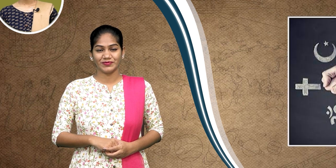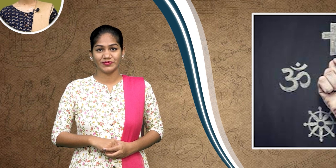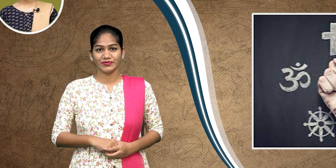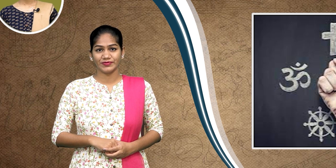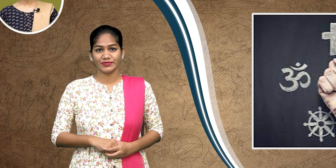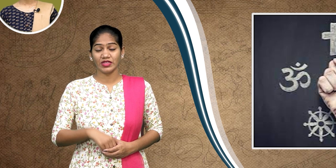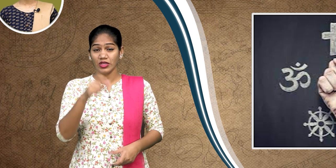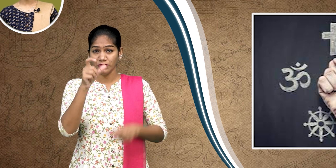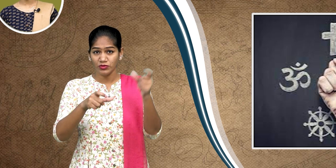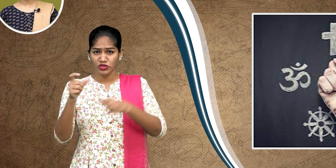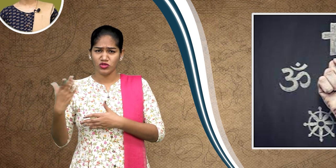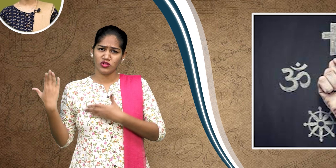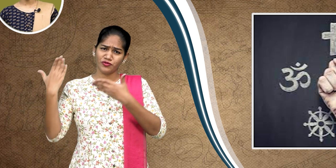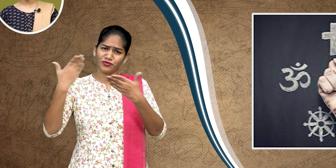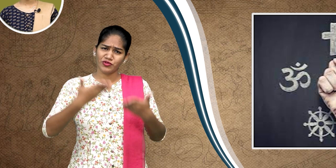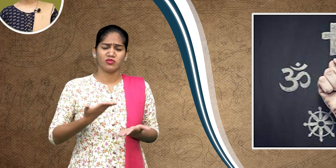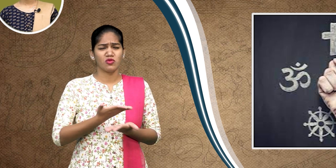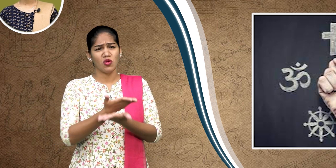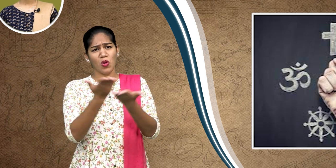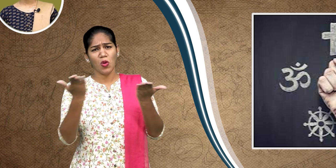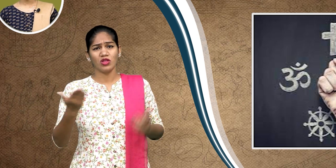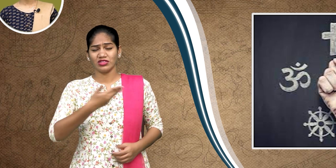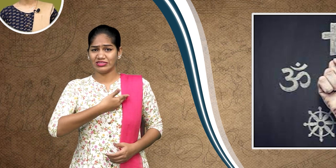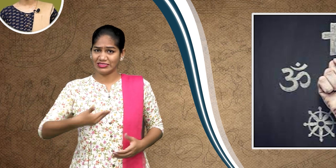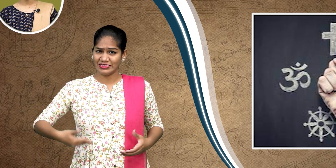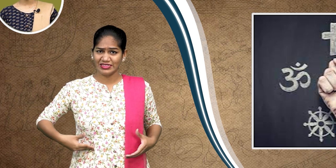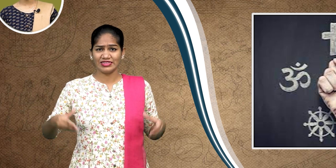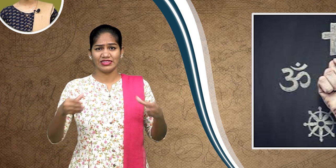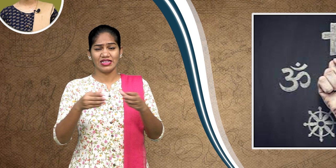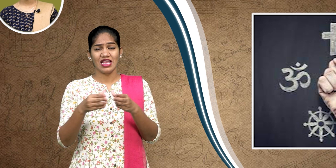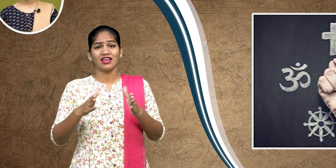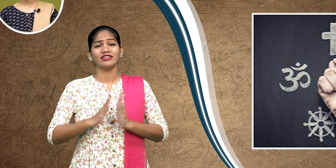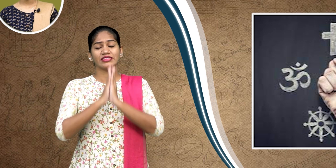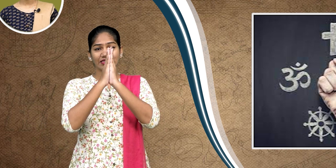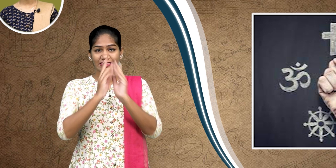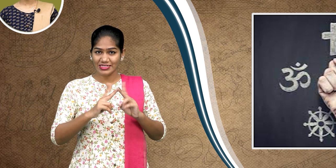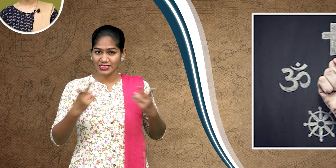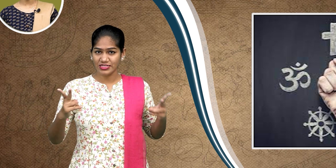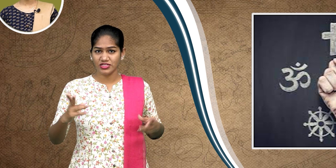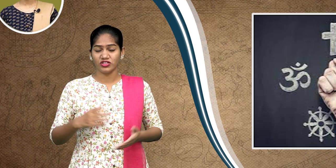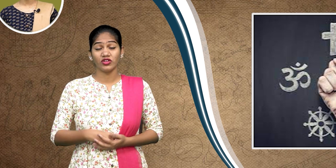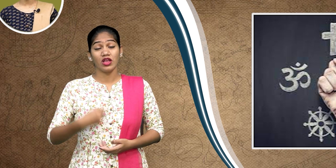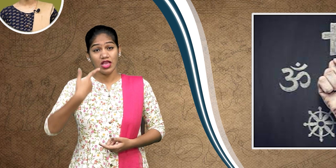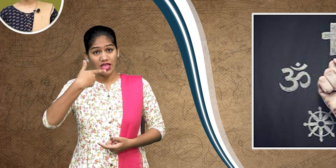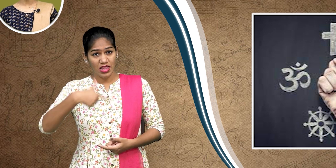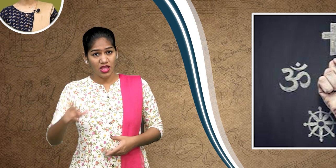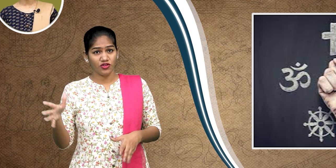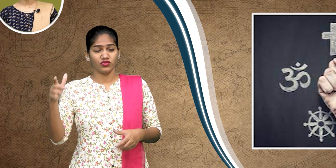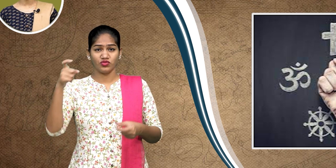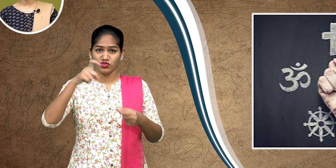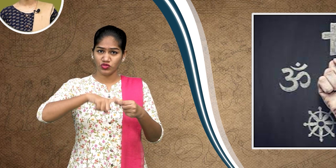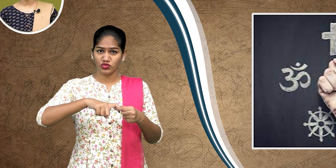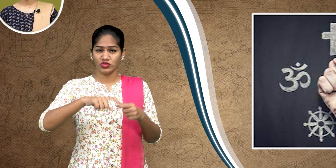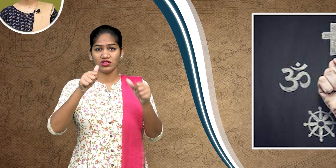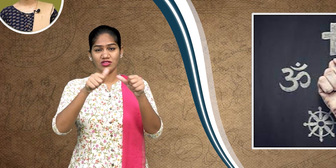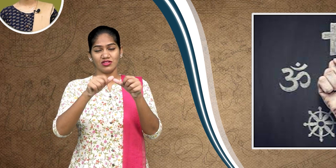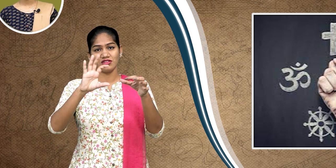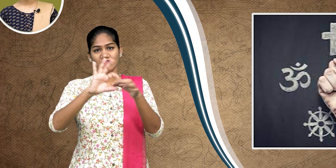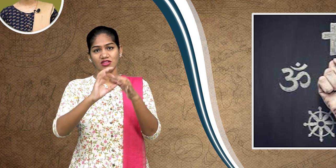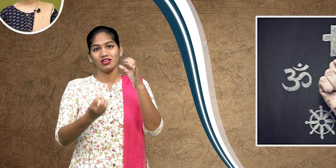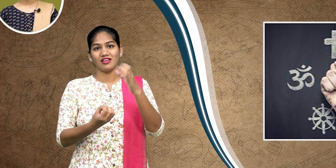People from all caste and religions were allowed to join the association.